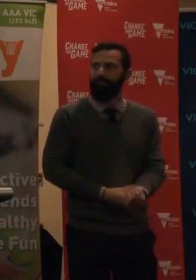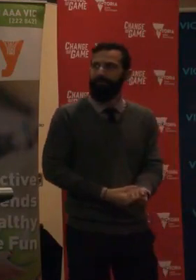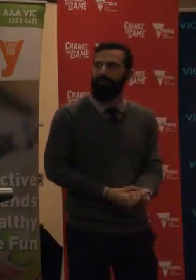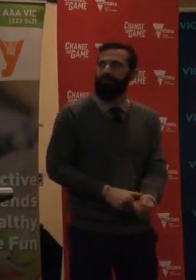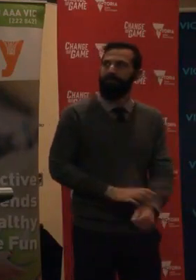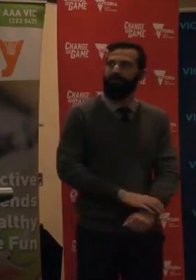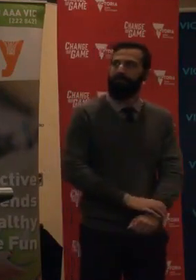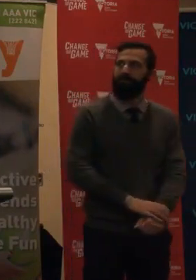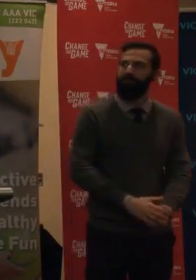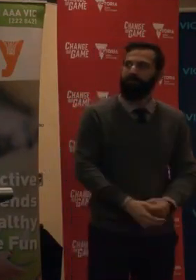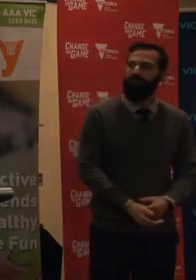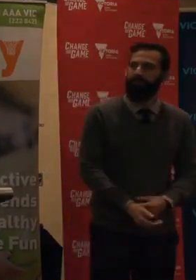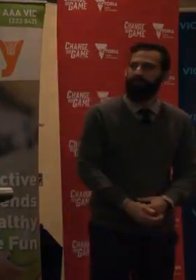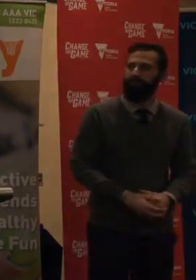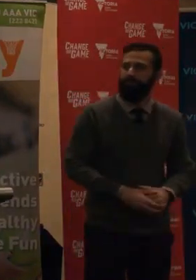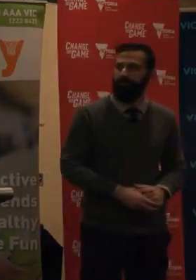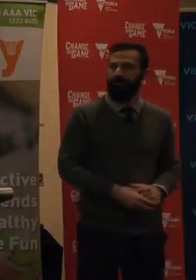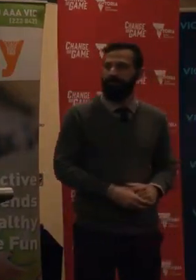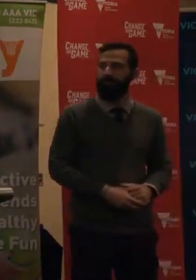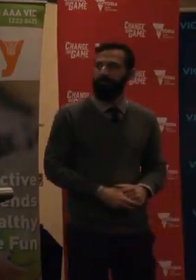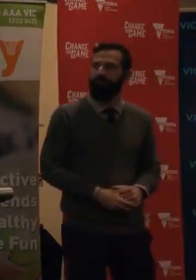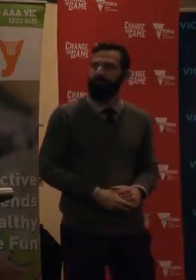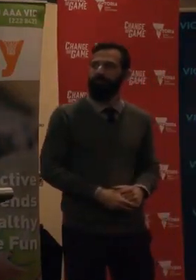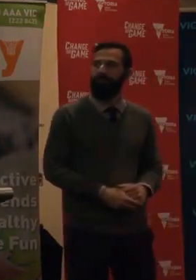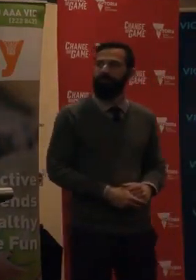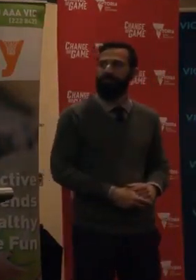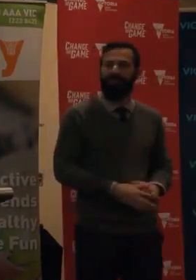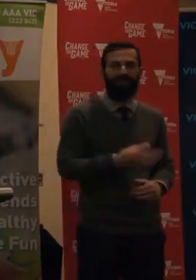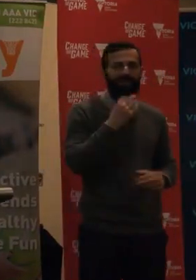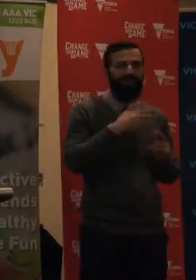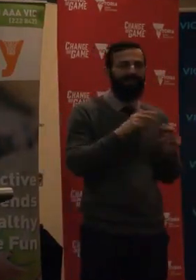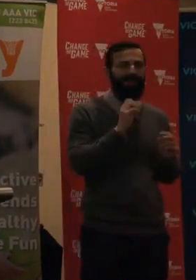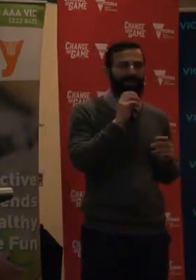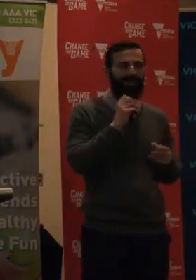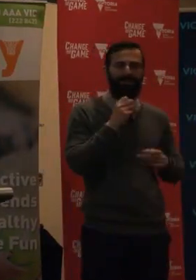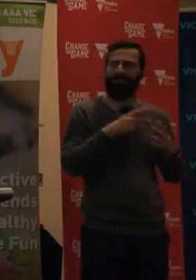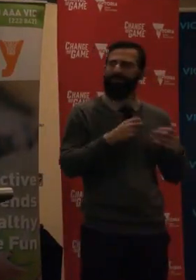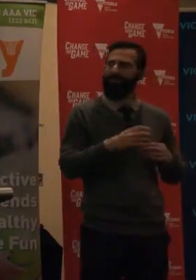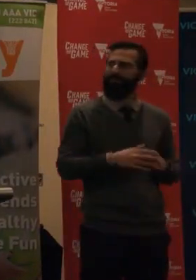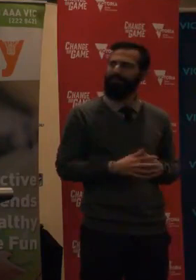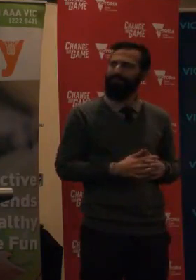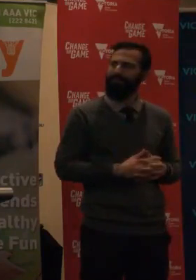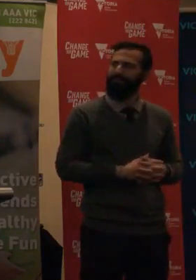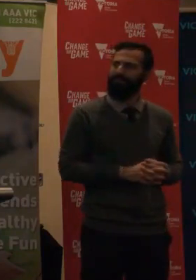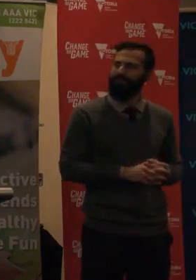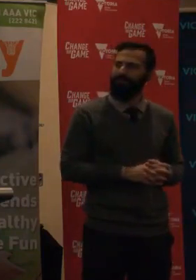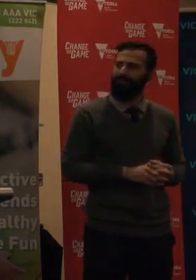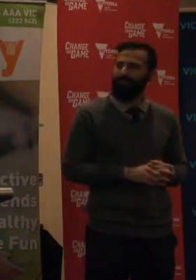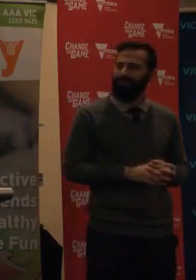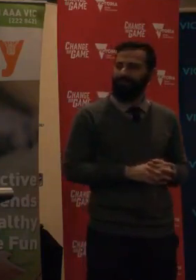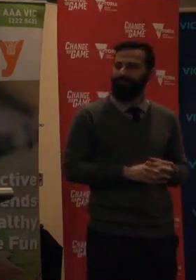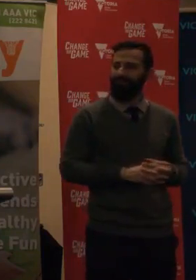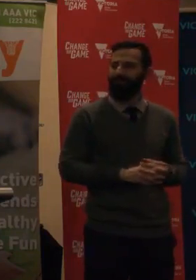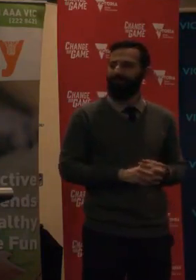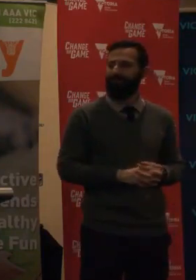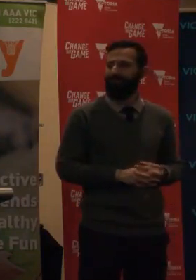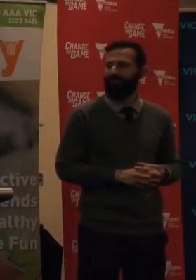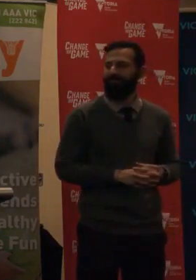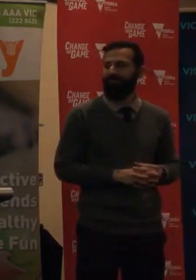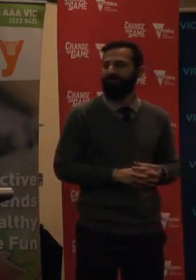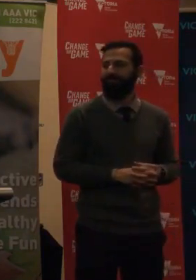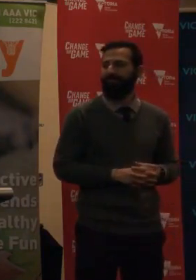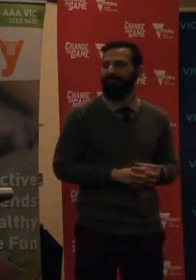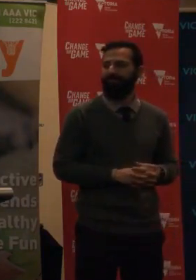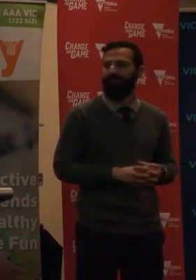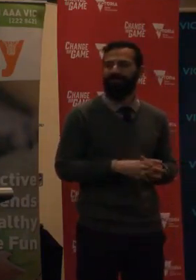Okay. Bit of animation going on there. I might just continue with it. should